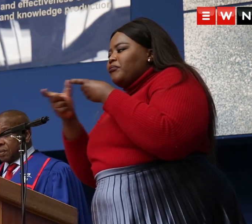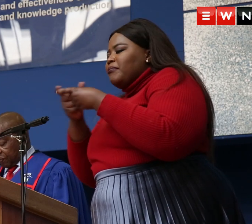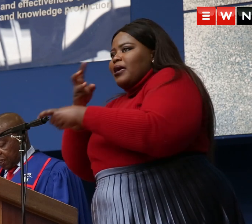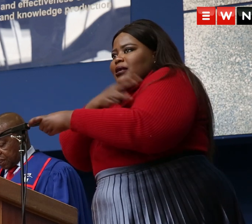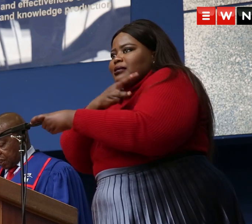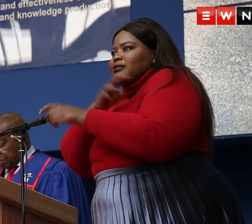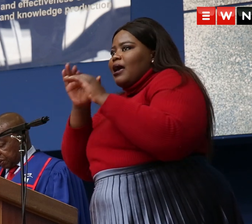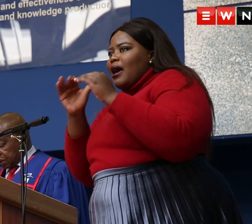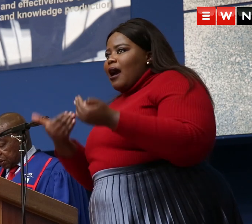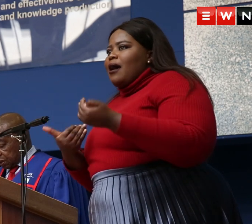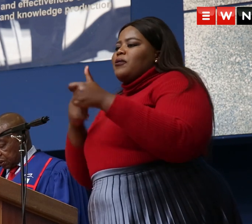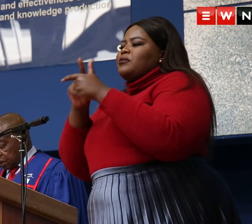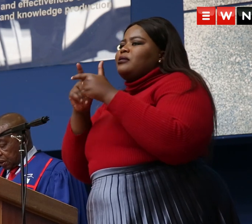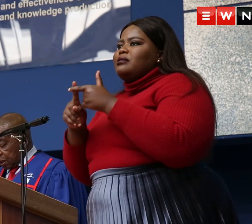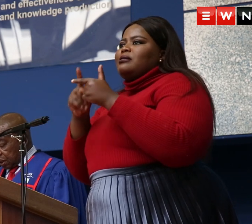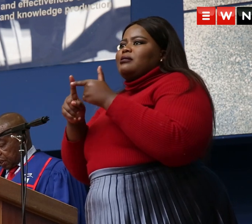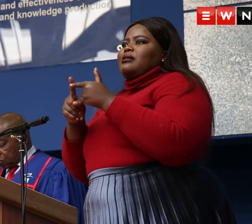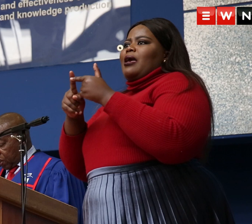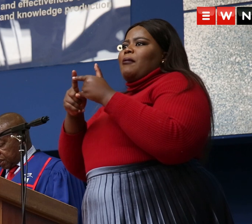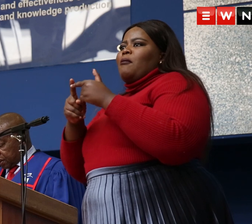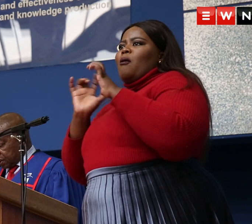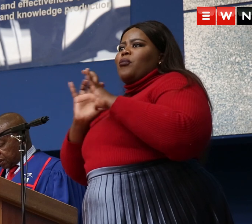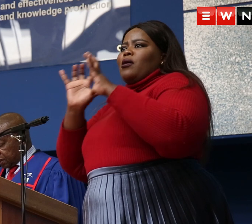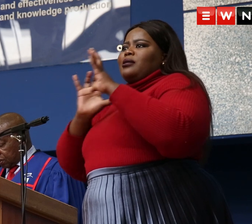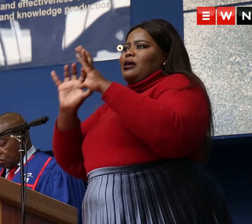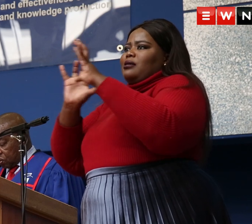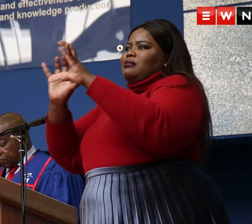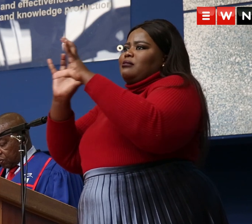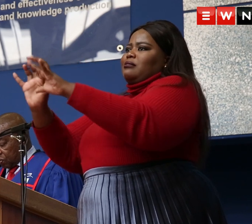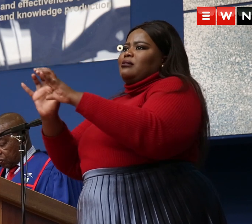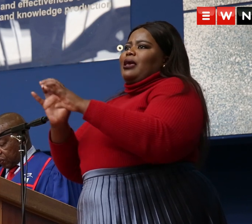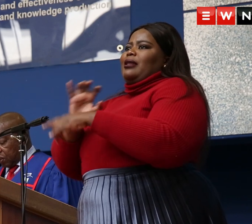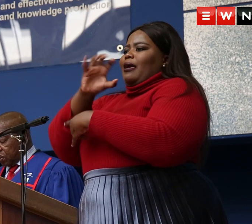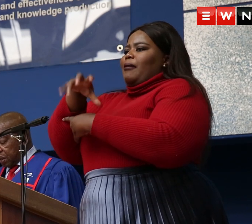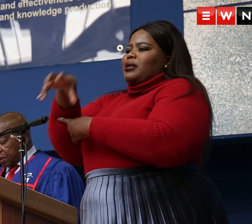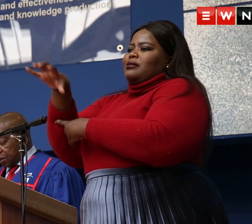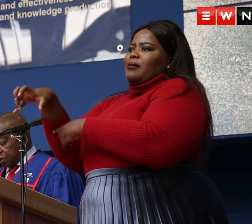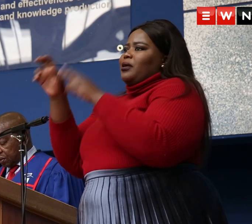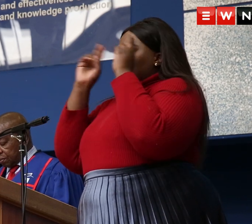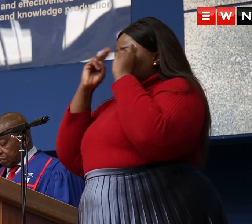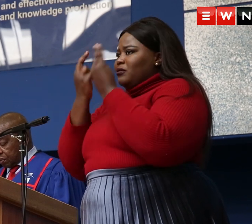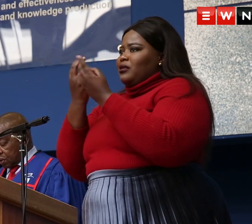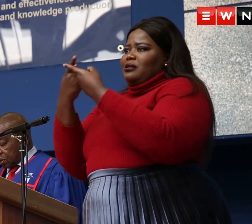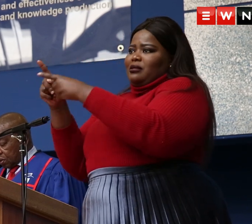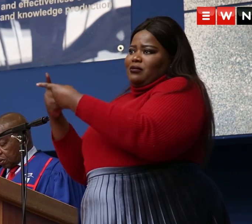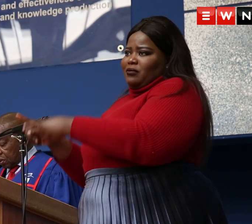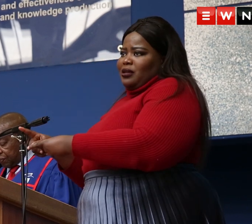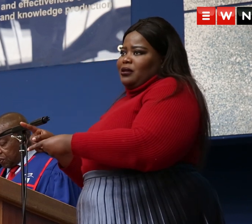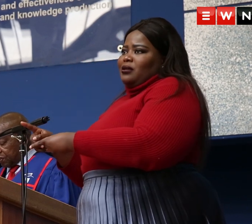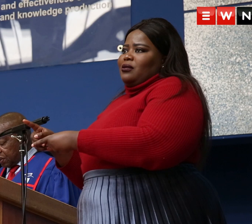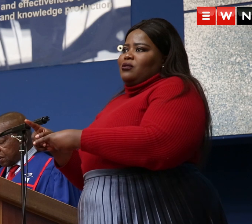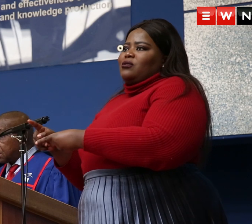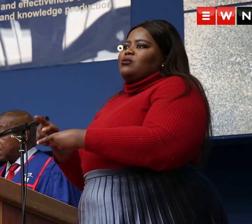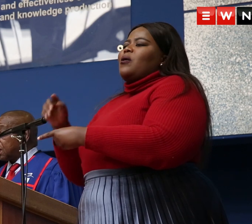protests at various campuses, as well as increasing calls for reorientation